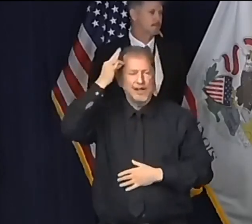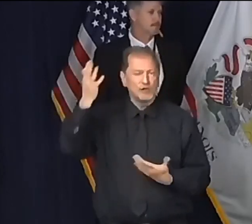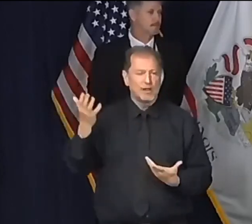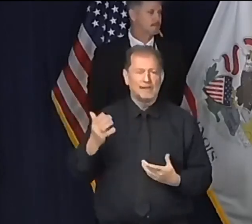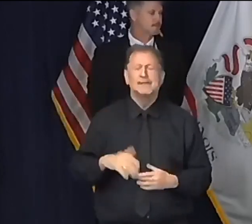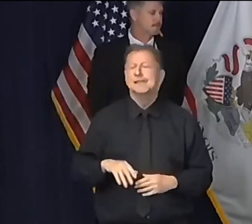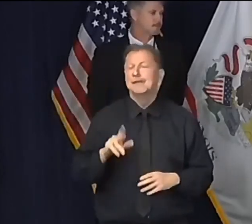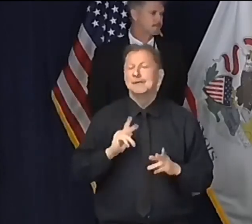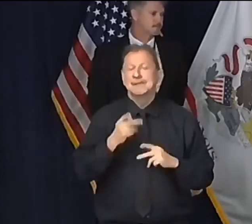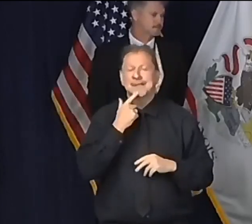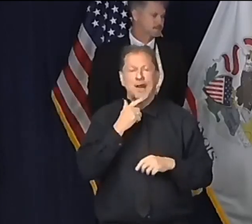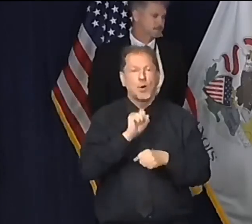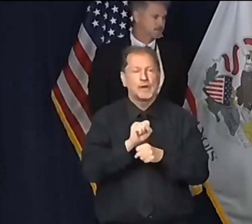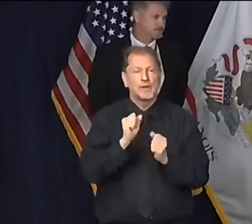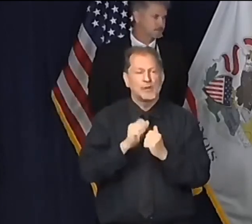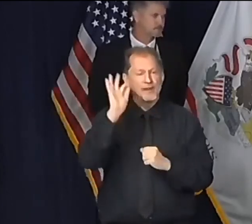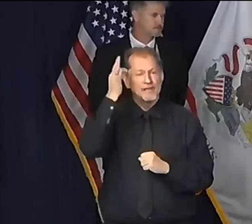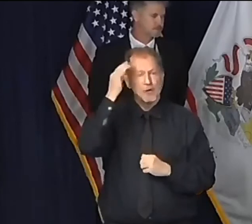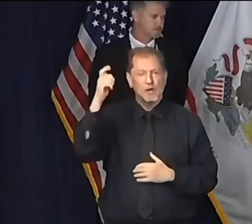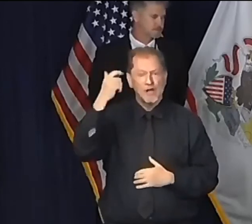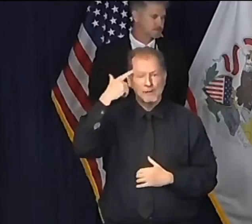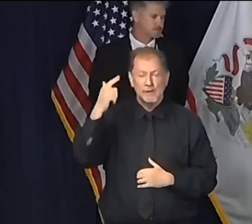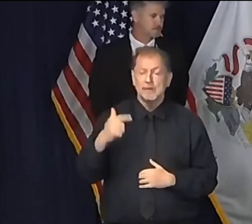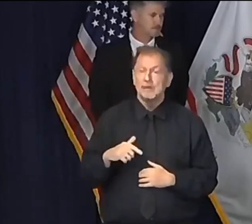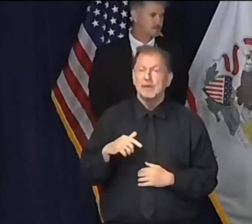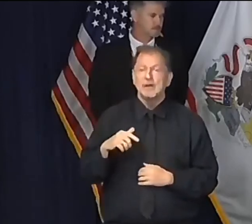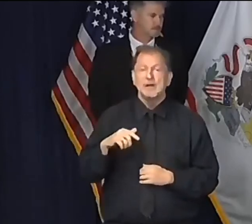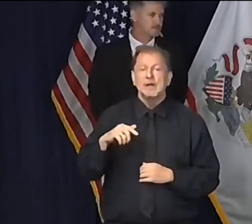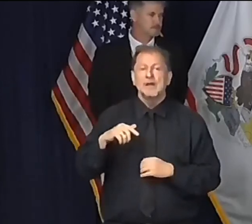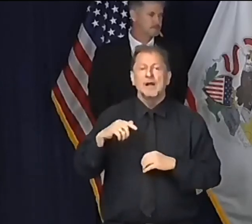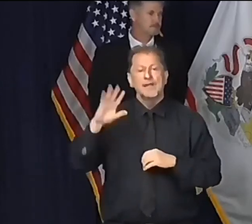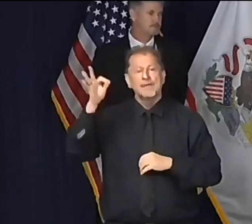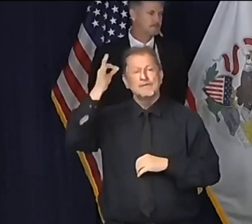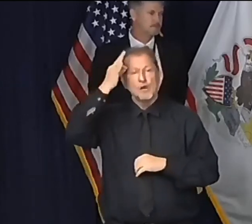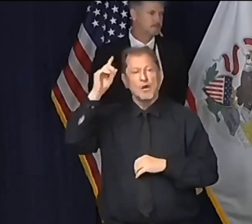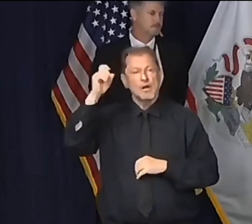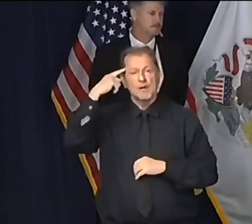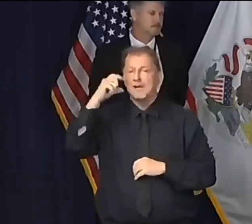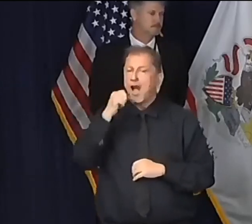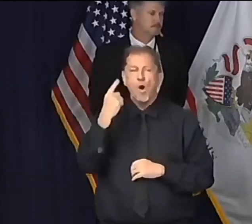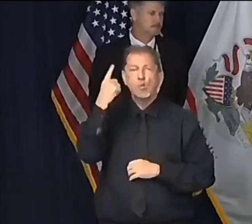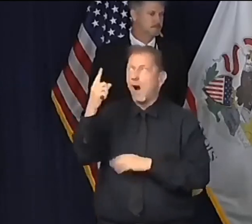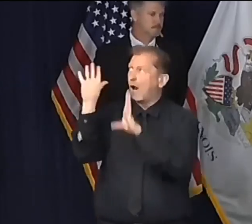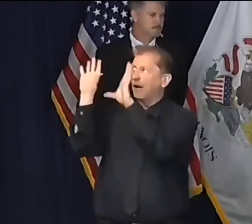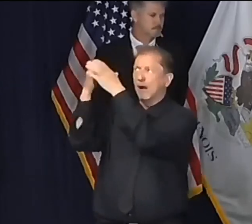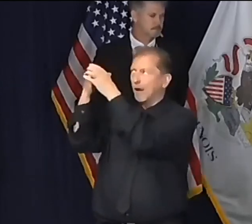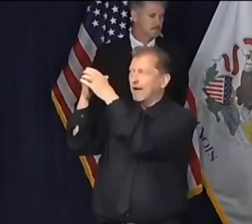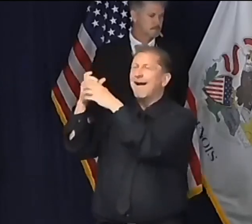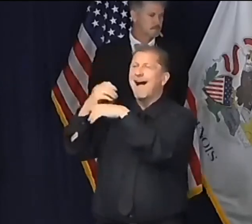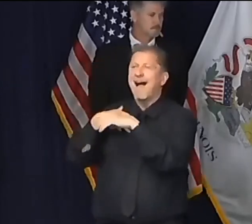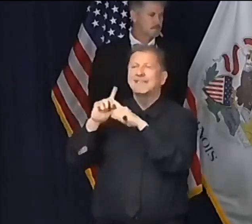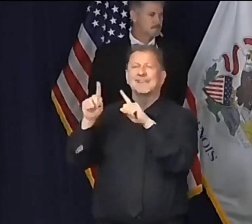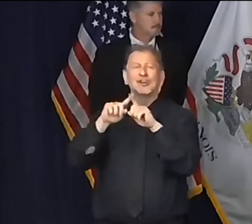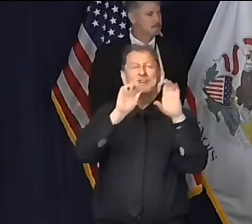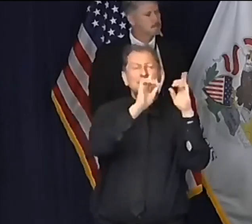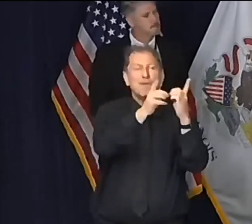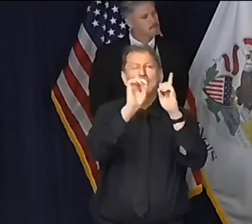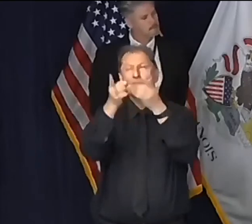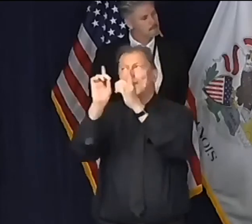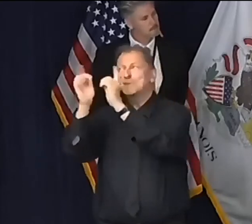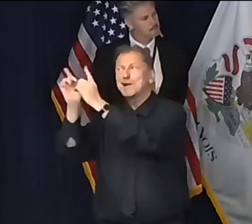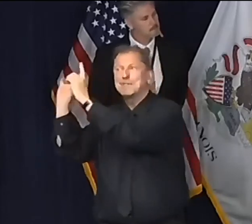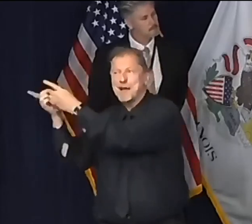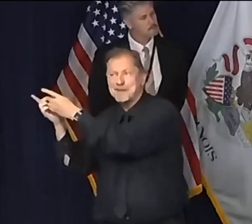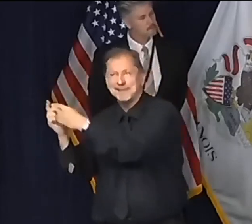question about working with the federal government, there are so many different parts of the federal government. When you're talking to the Army Corps